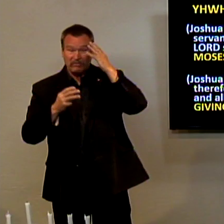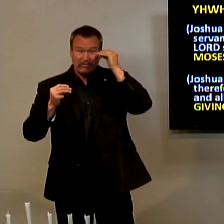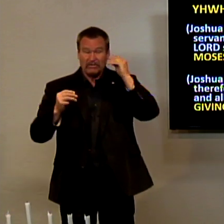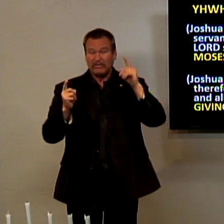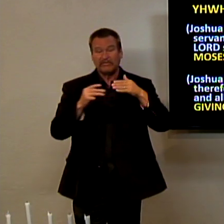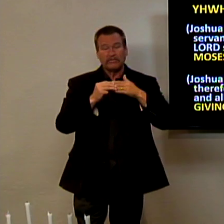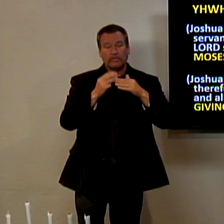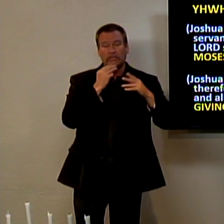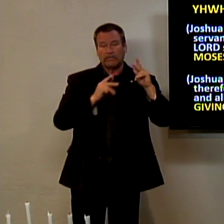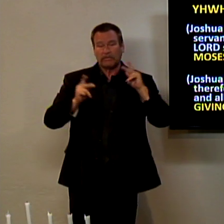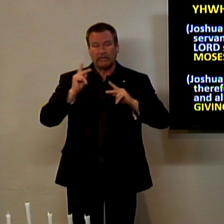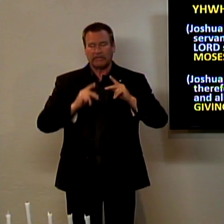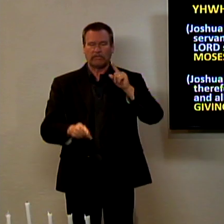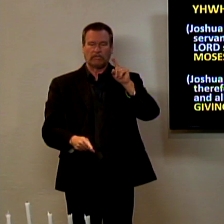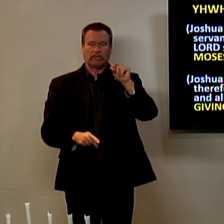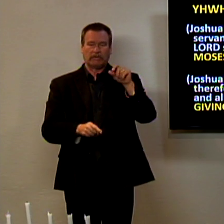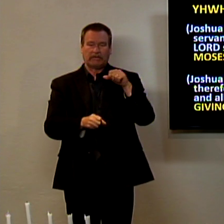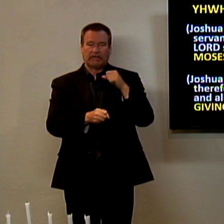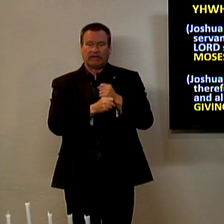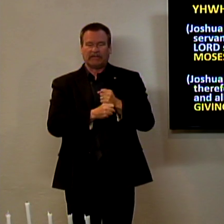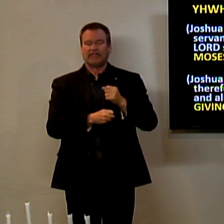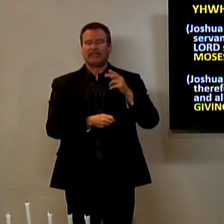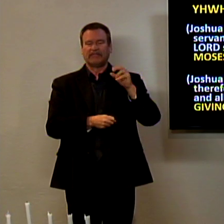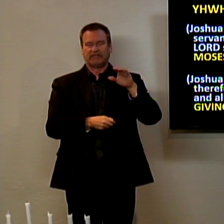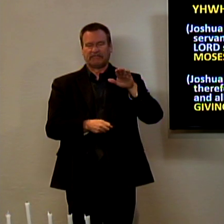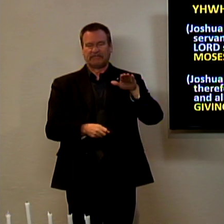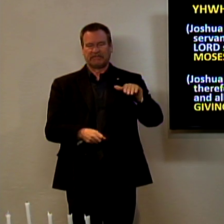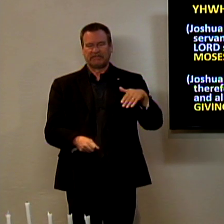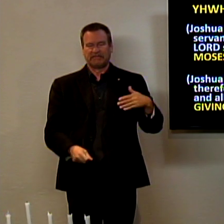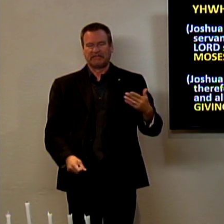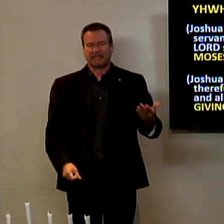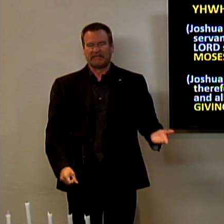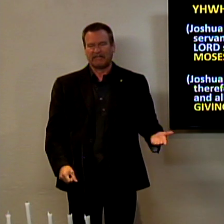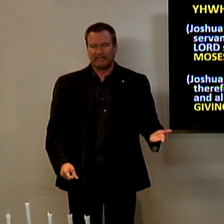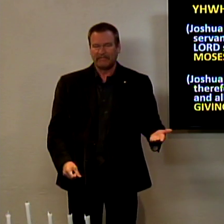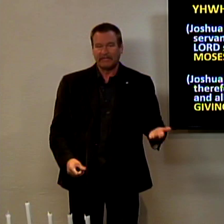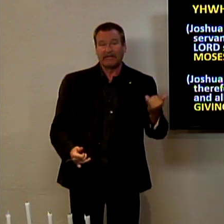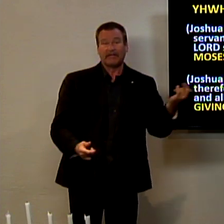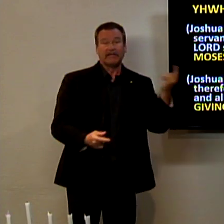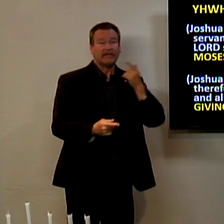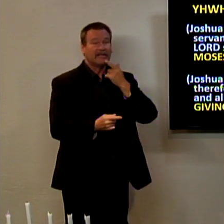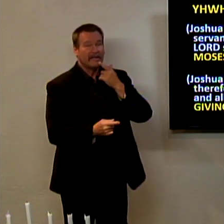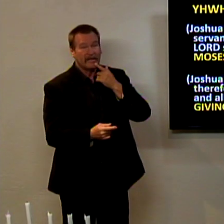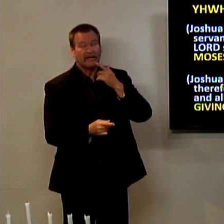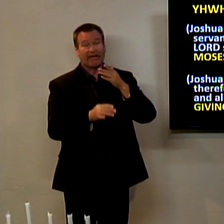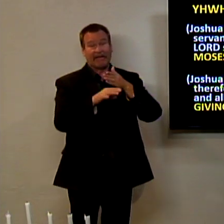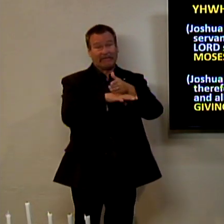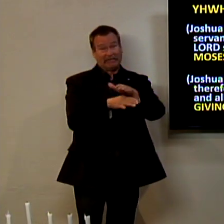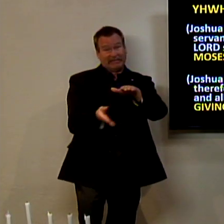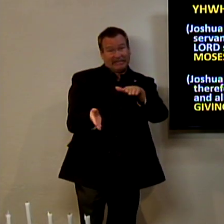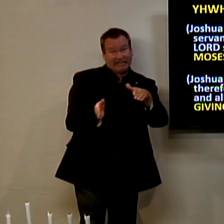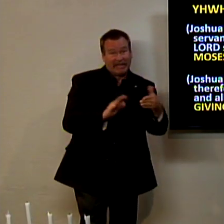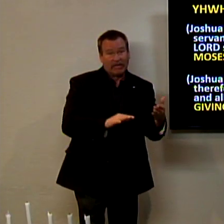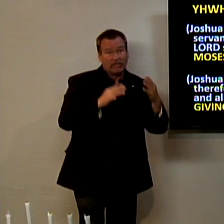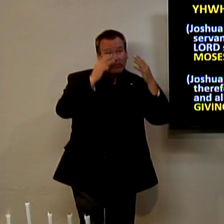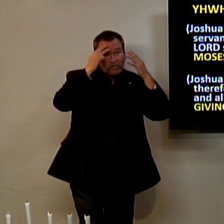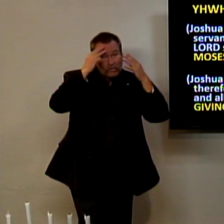So, all in all, he lived to be 120, and then he died. And it says here that he